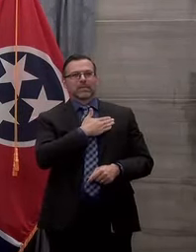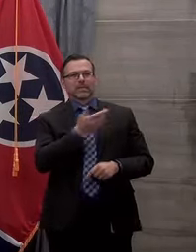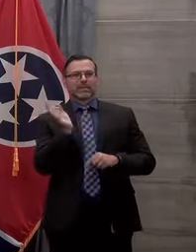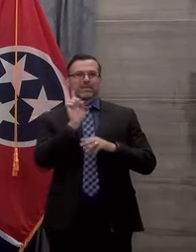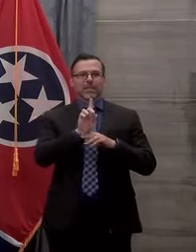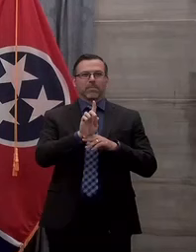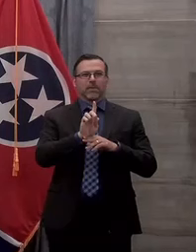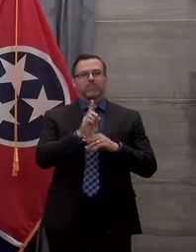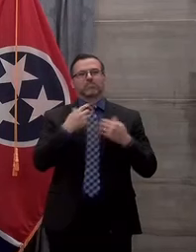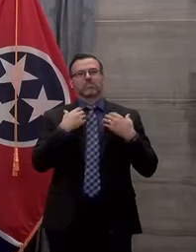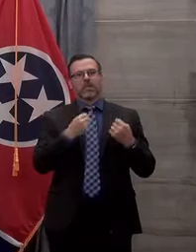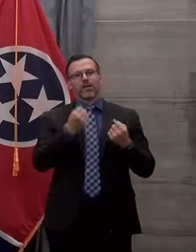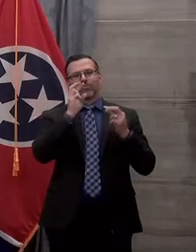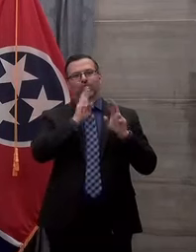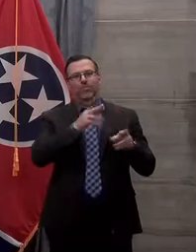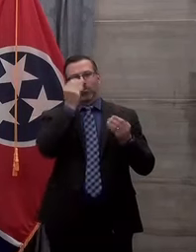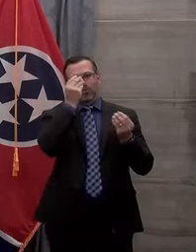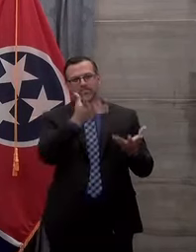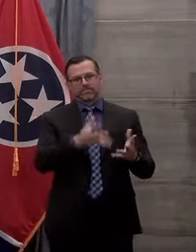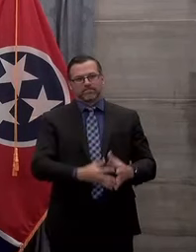health report?